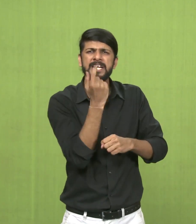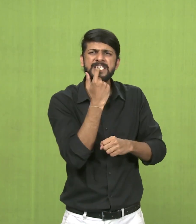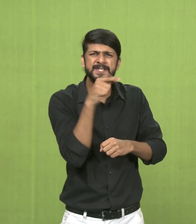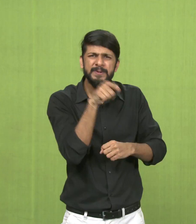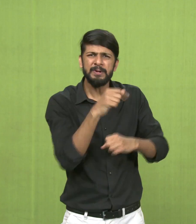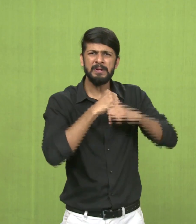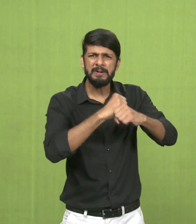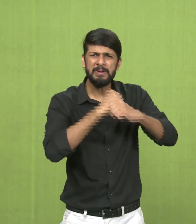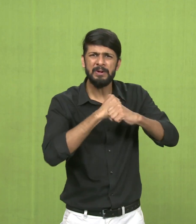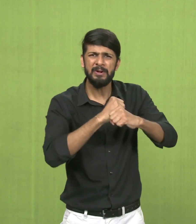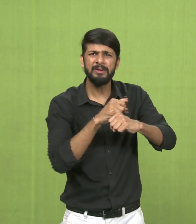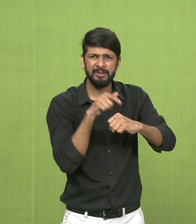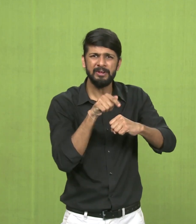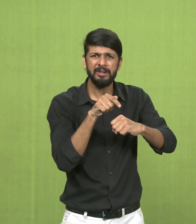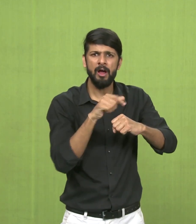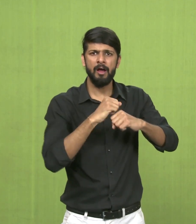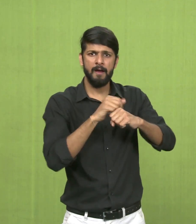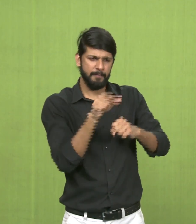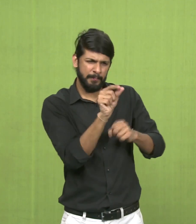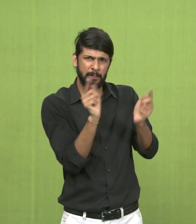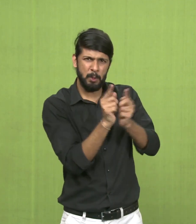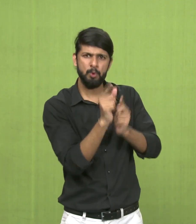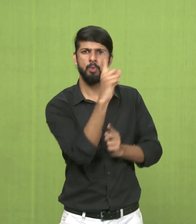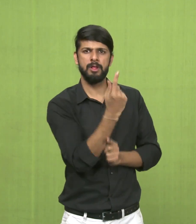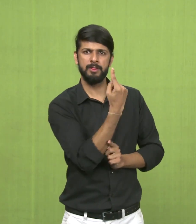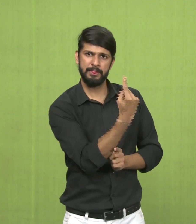a rider on a white horse,